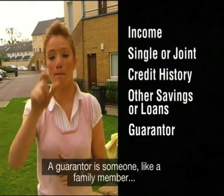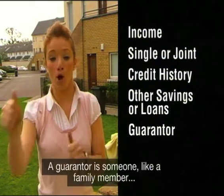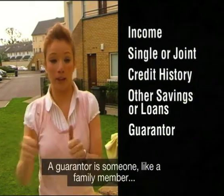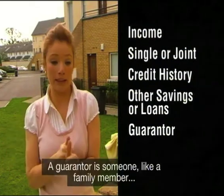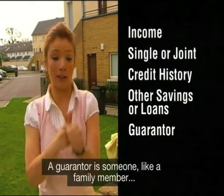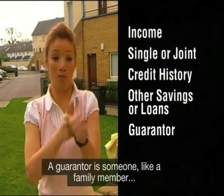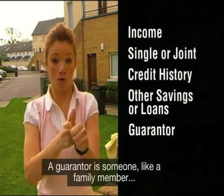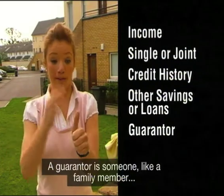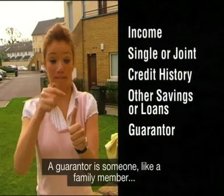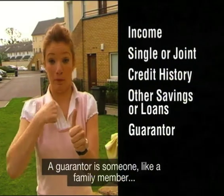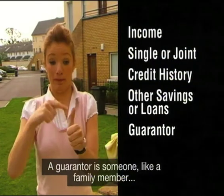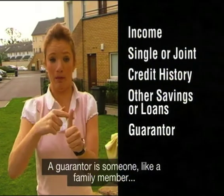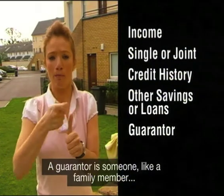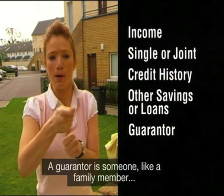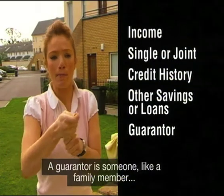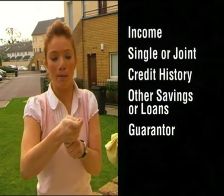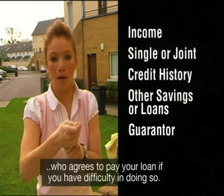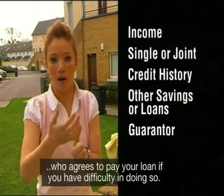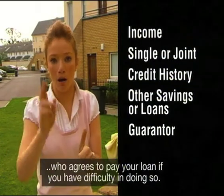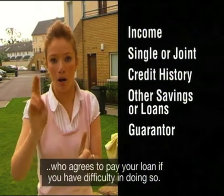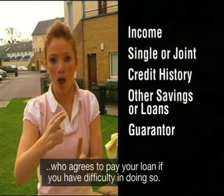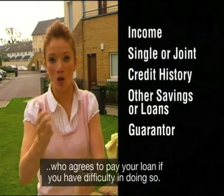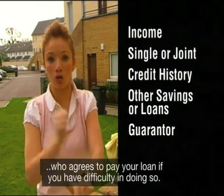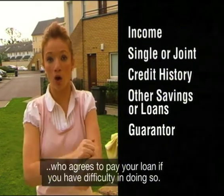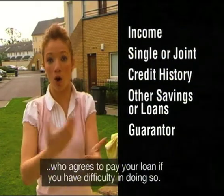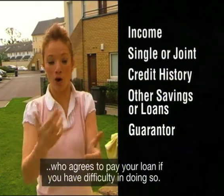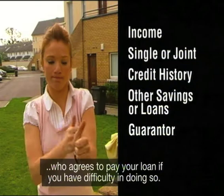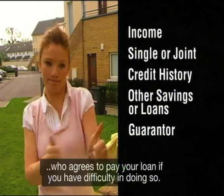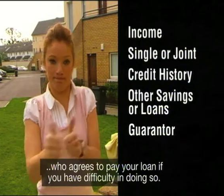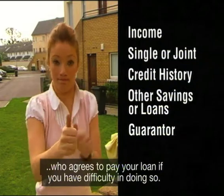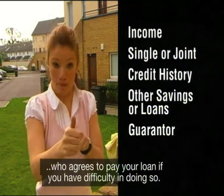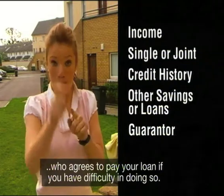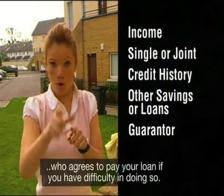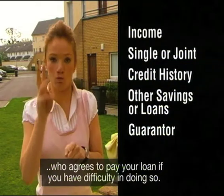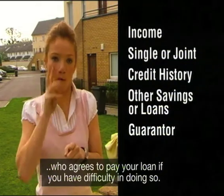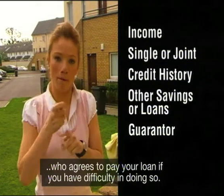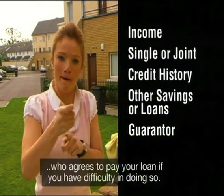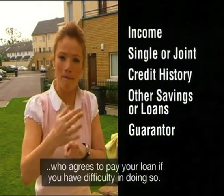A guarantor is someone like a family member who agrees to pay your loan if you have difficulty in doing so.